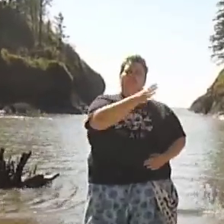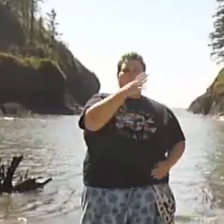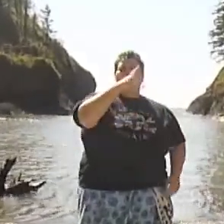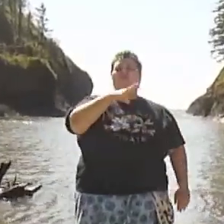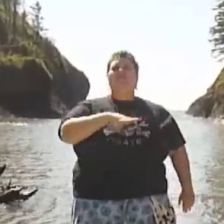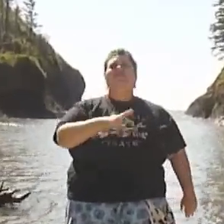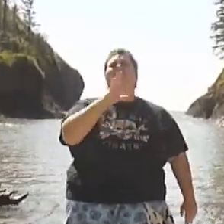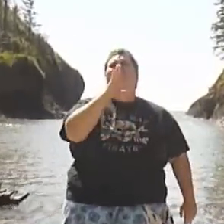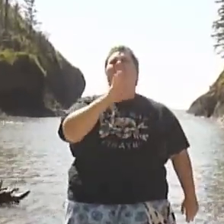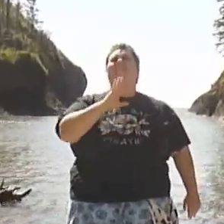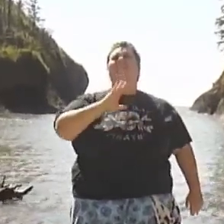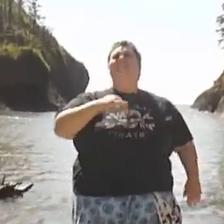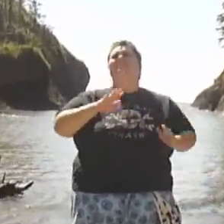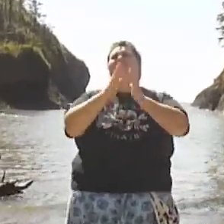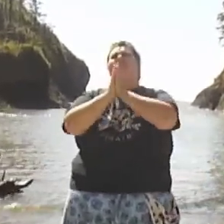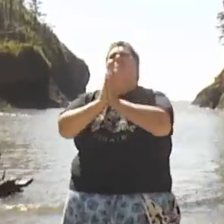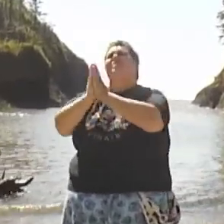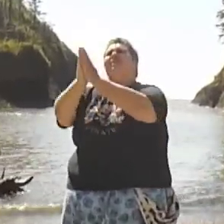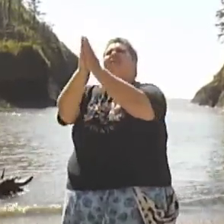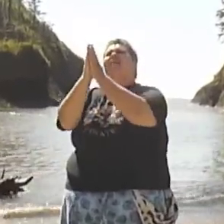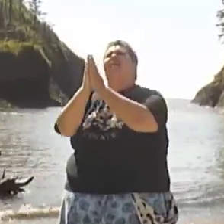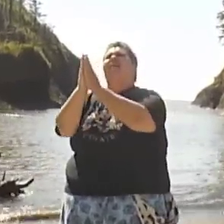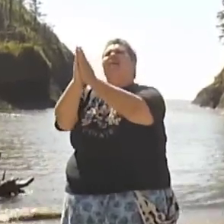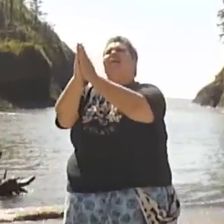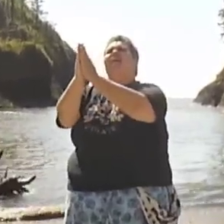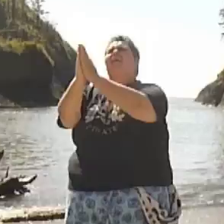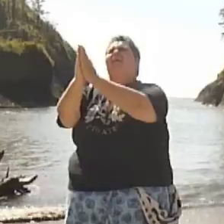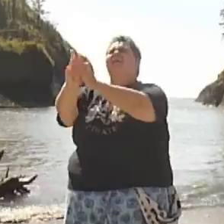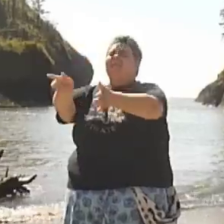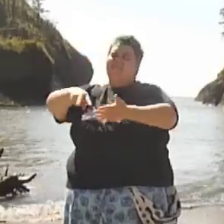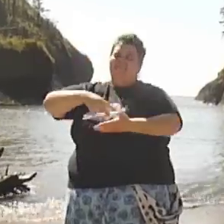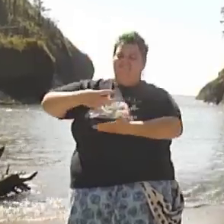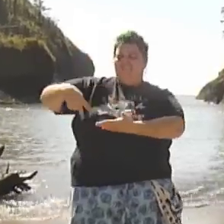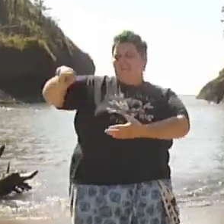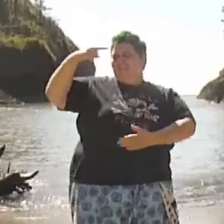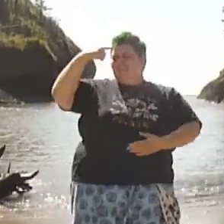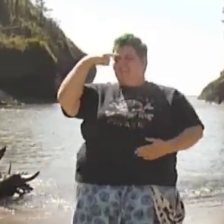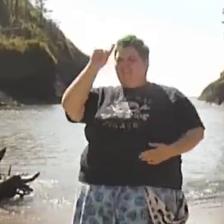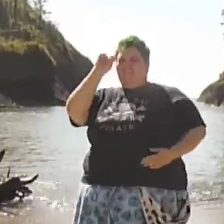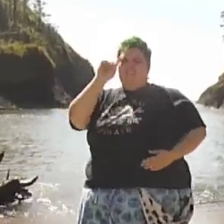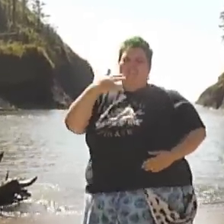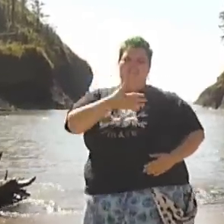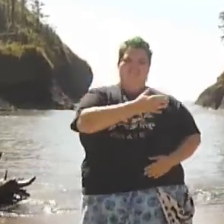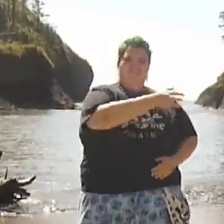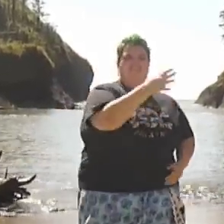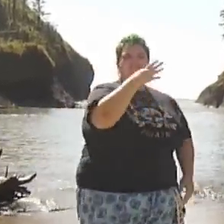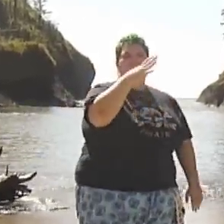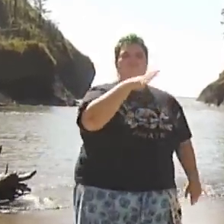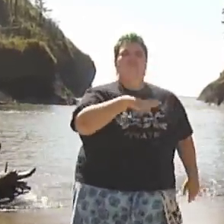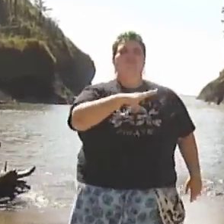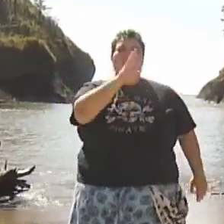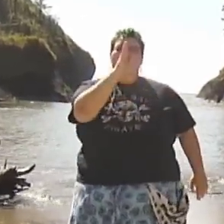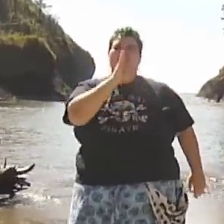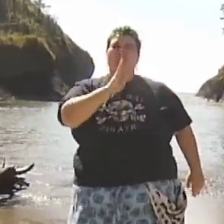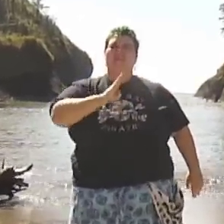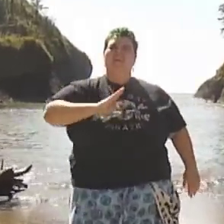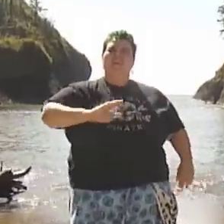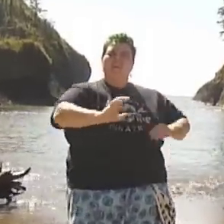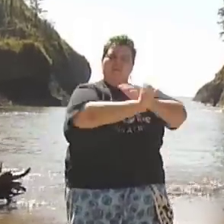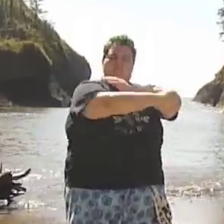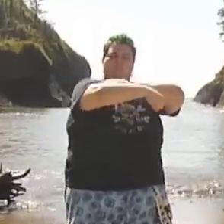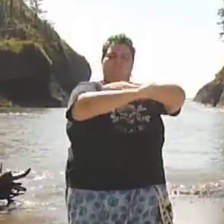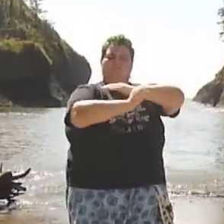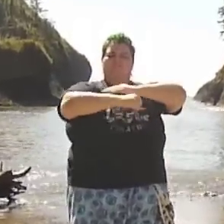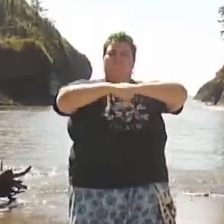Sirène, I pray to La Sirène. I dance for La Sirène, La Sirène. She who calls